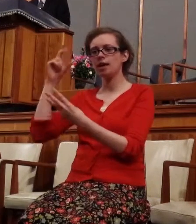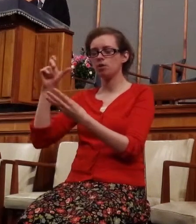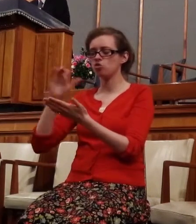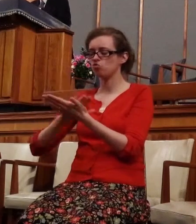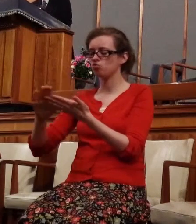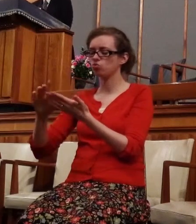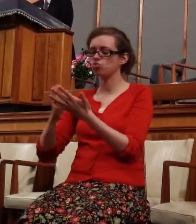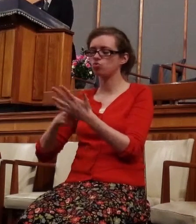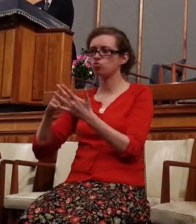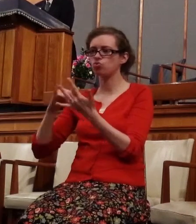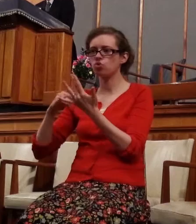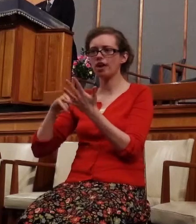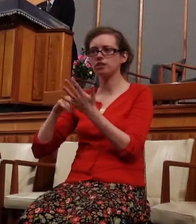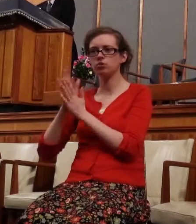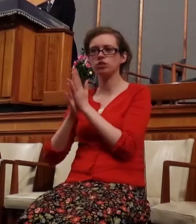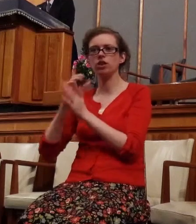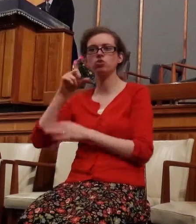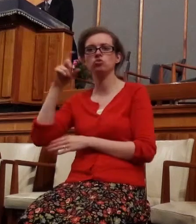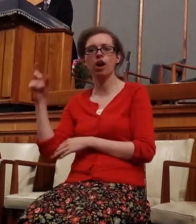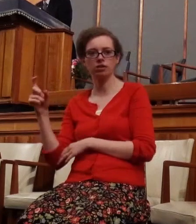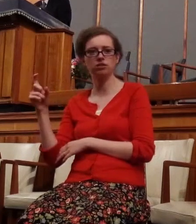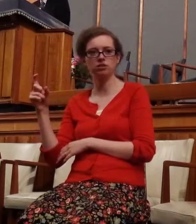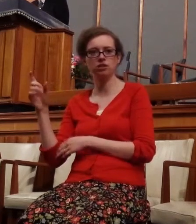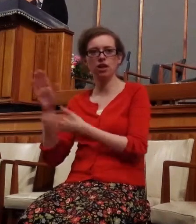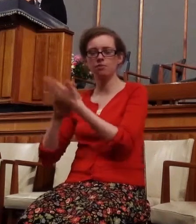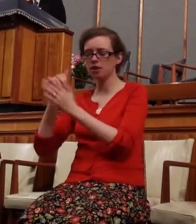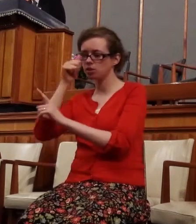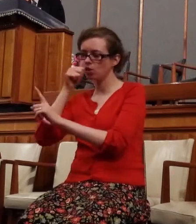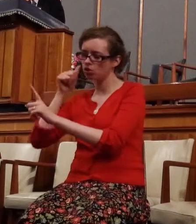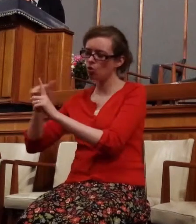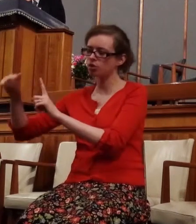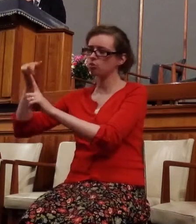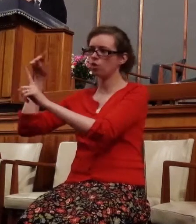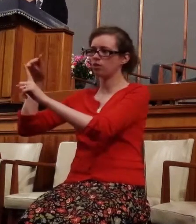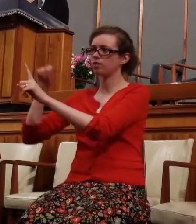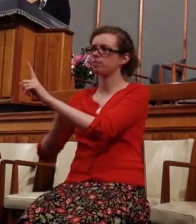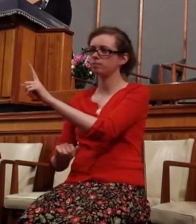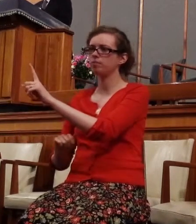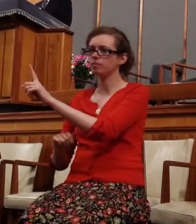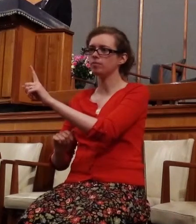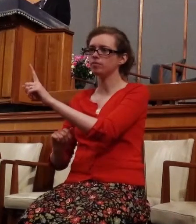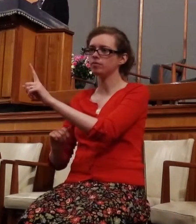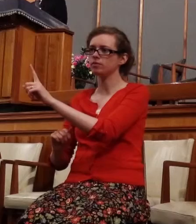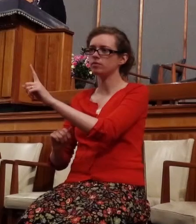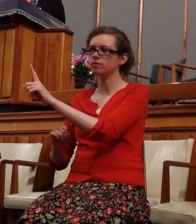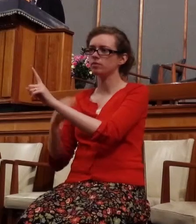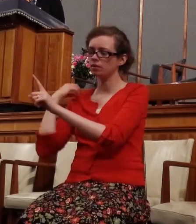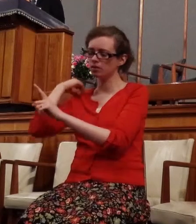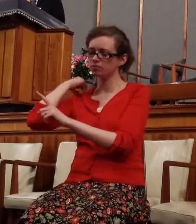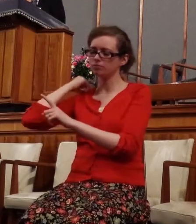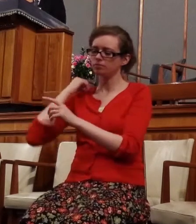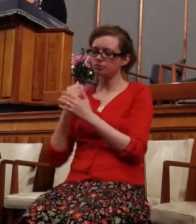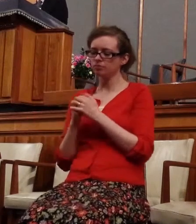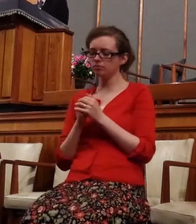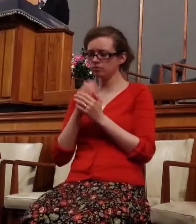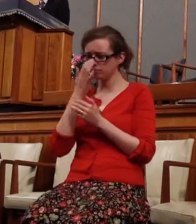his authority, his mission of atonement, paying for the sin of his people. But we have also his office. He's the only one of